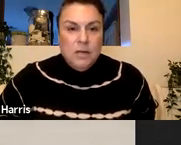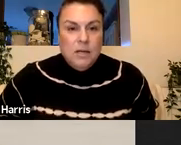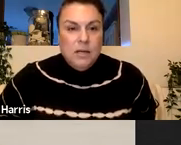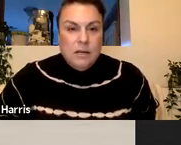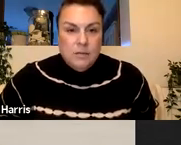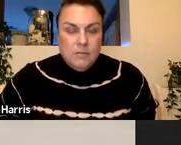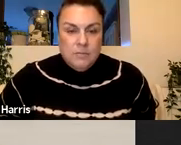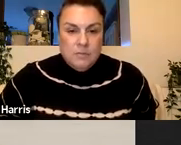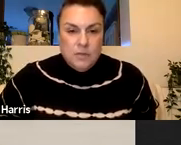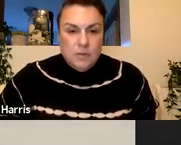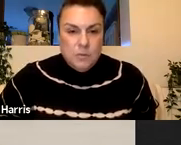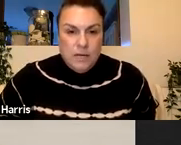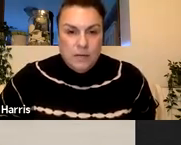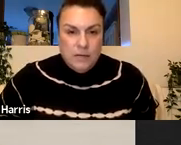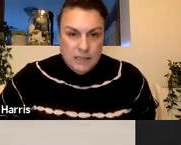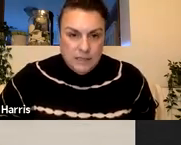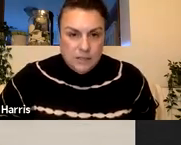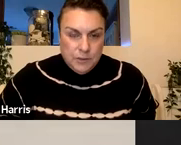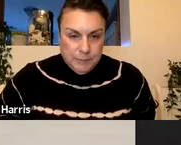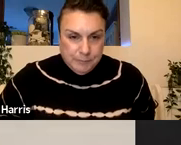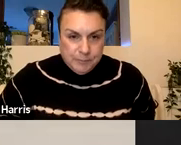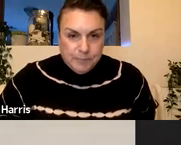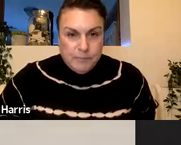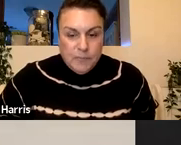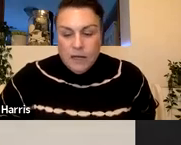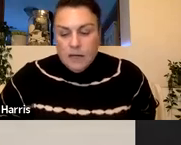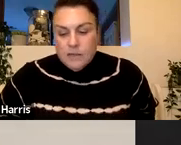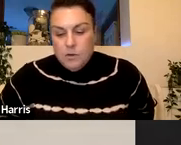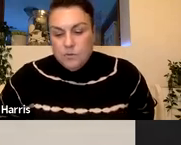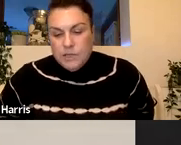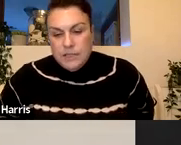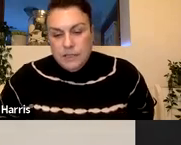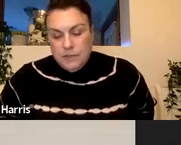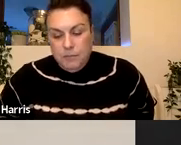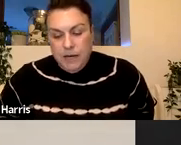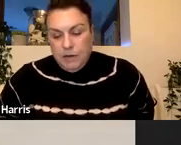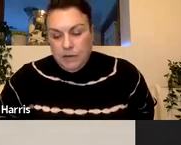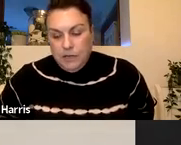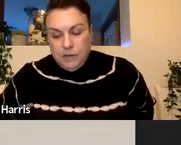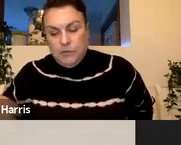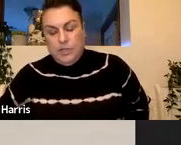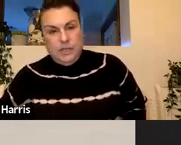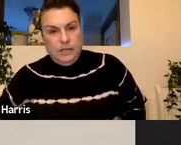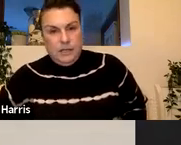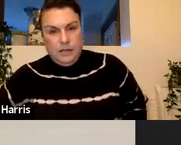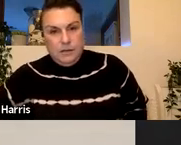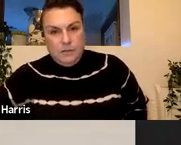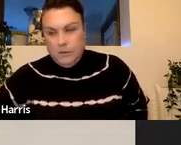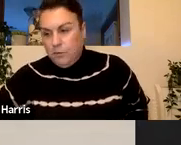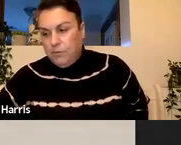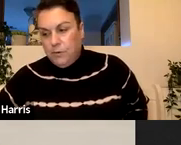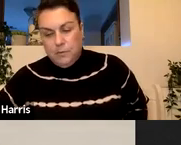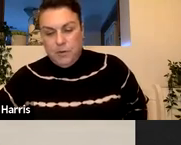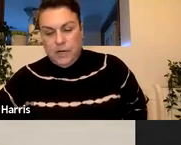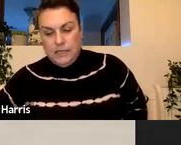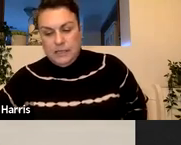ago um you know were not uh listened to so just to give some background here in virginia um